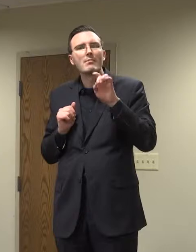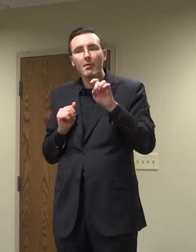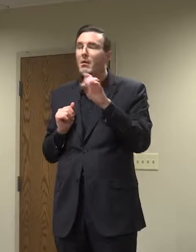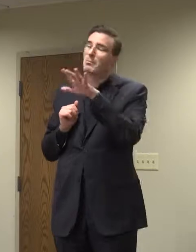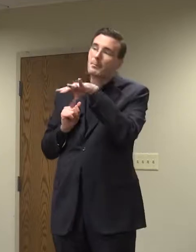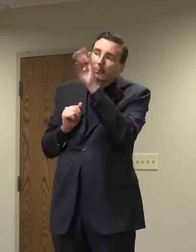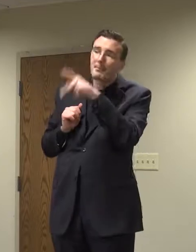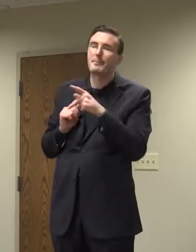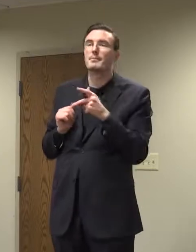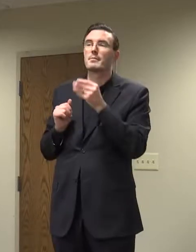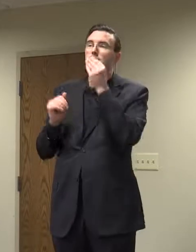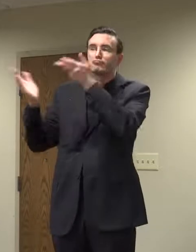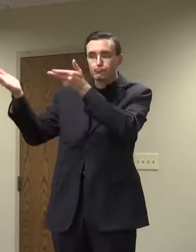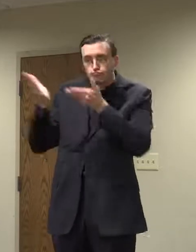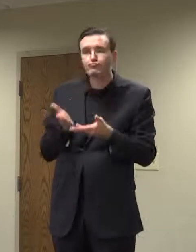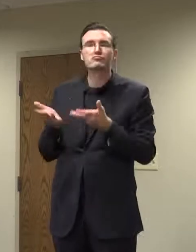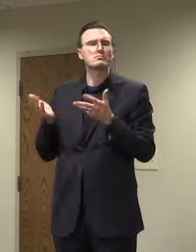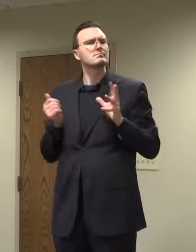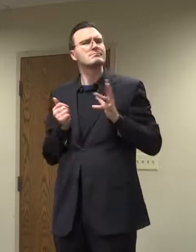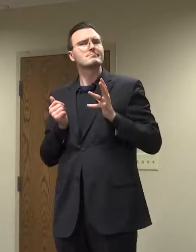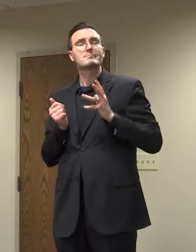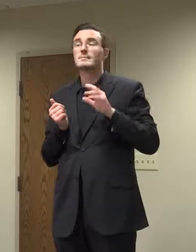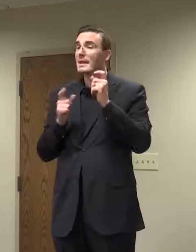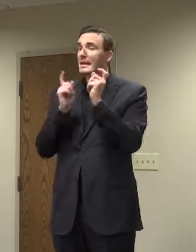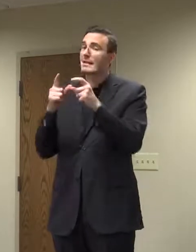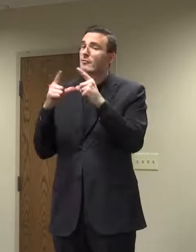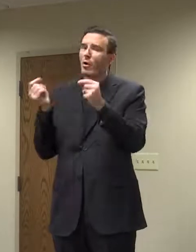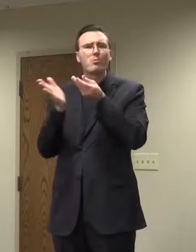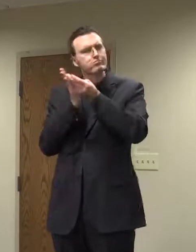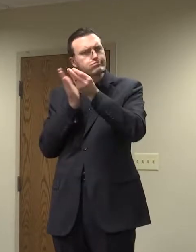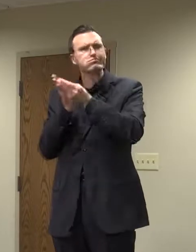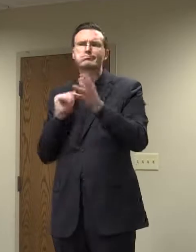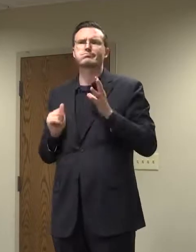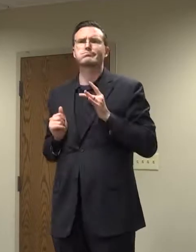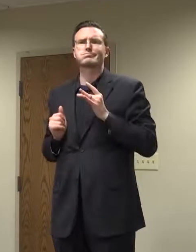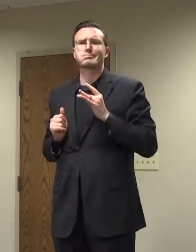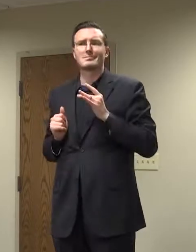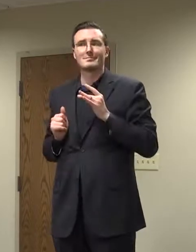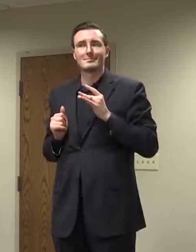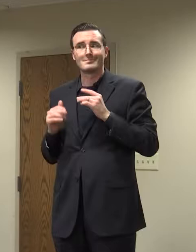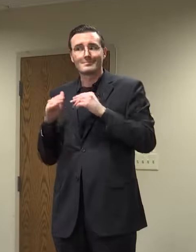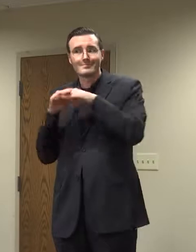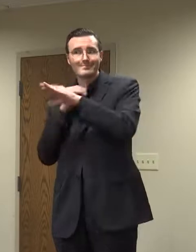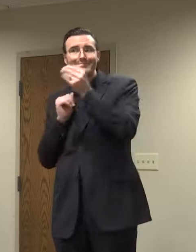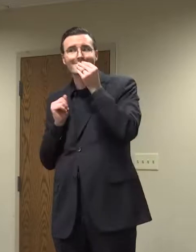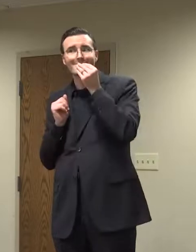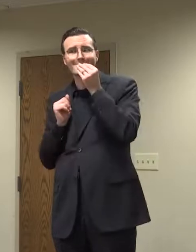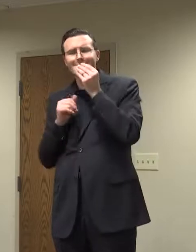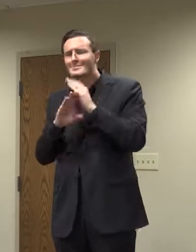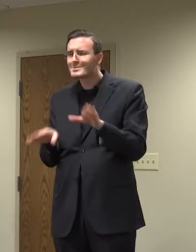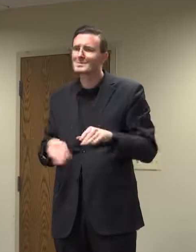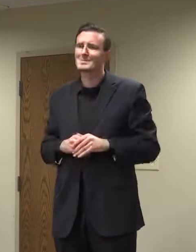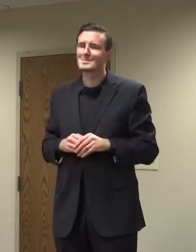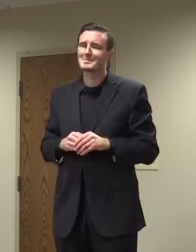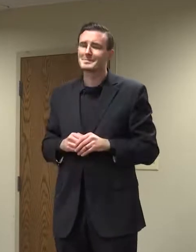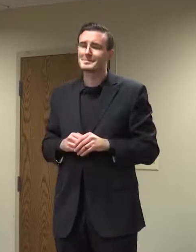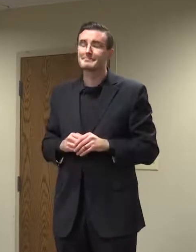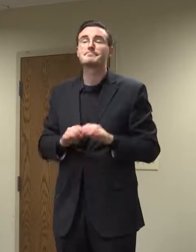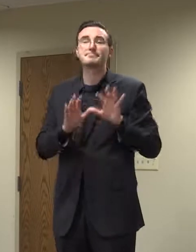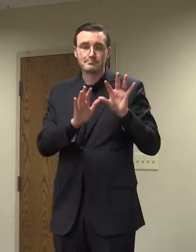We understand this is a critically difficult time, but I also want to come back and say our leaders need to lead by